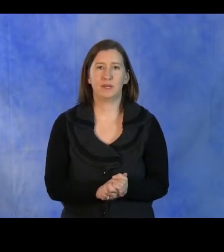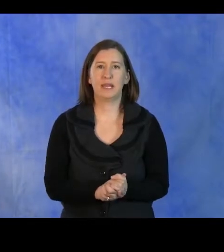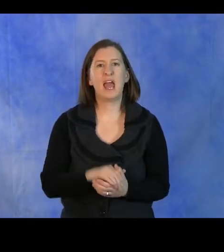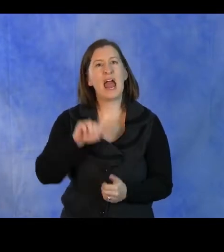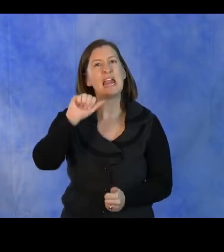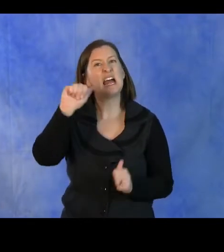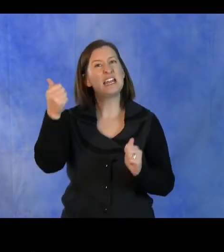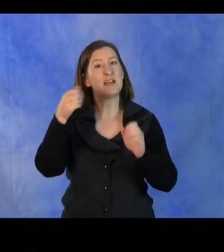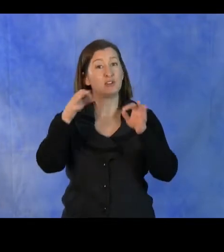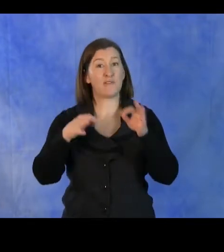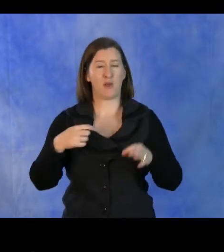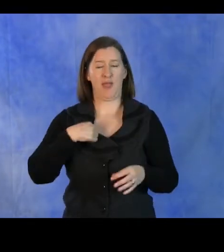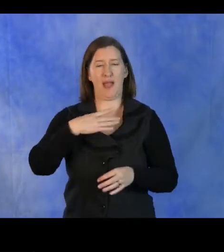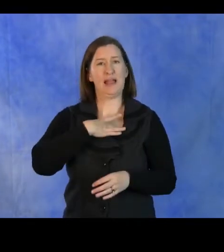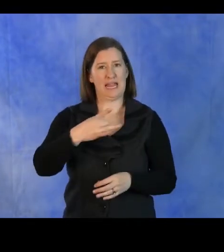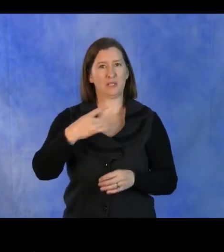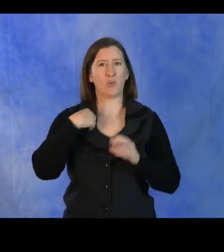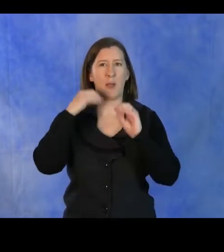mind.